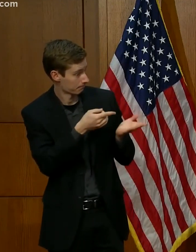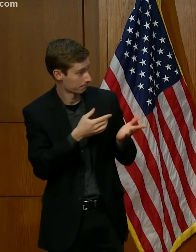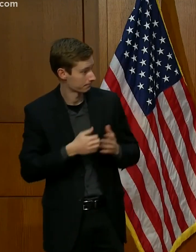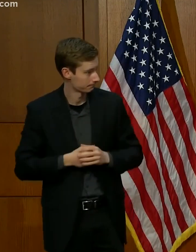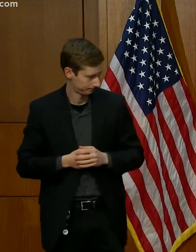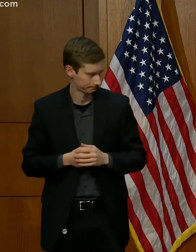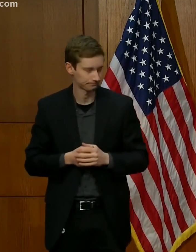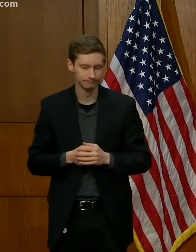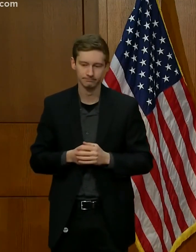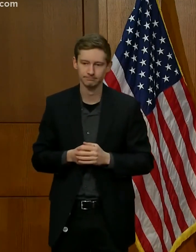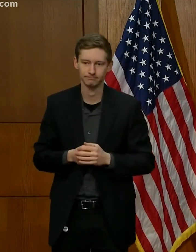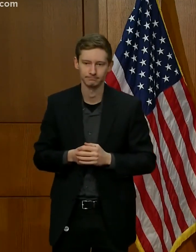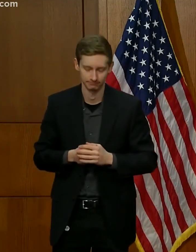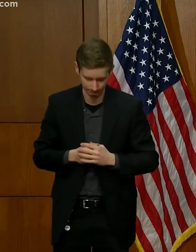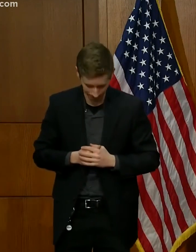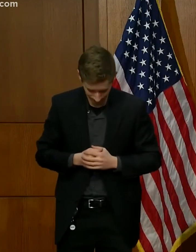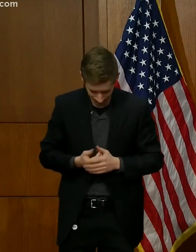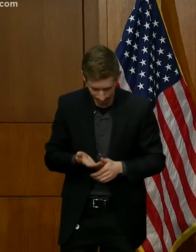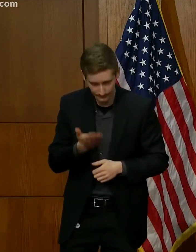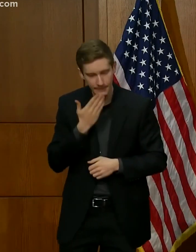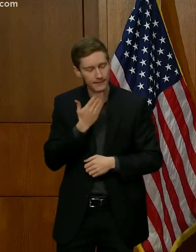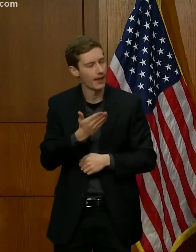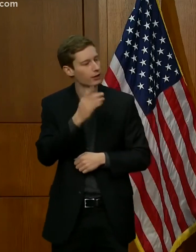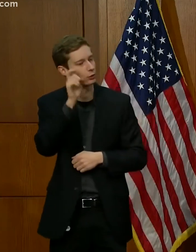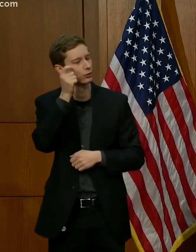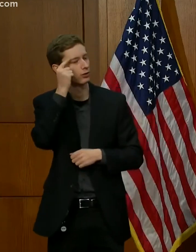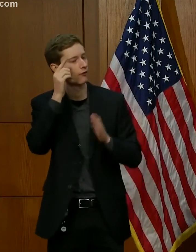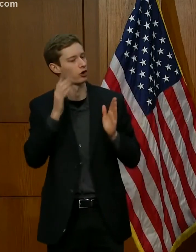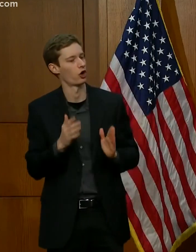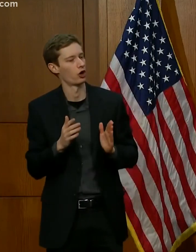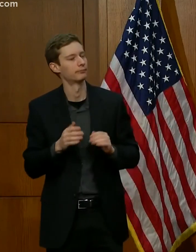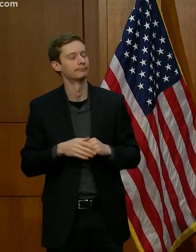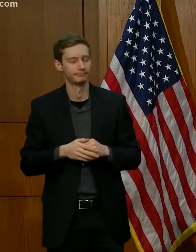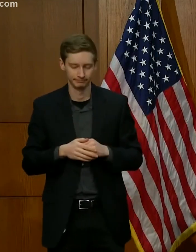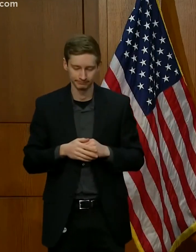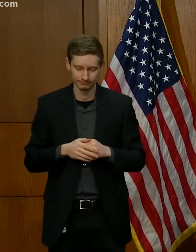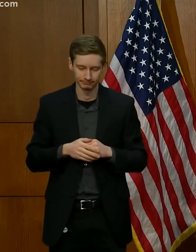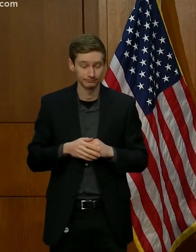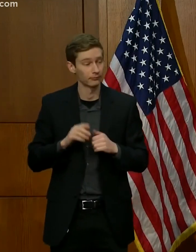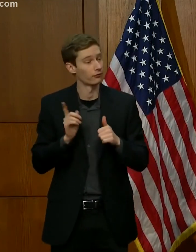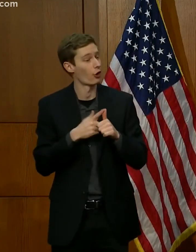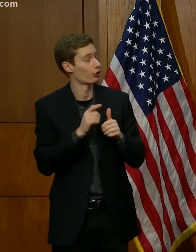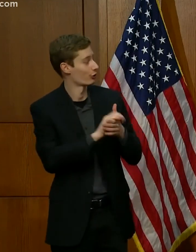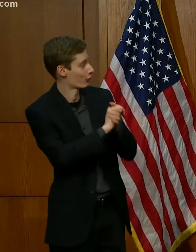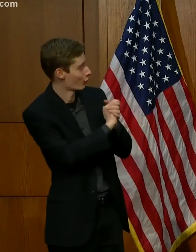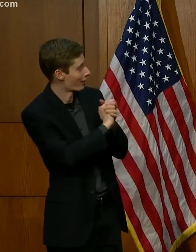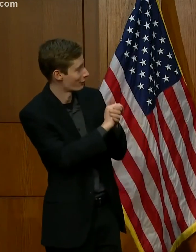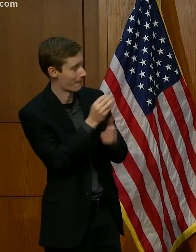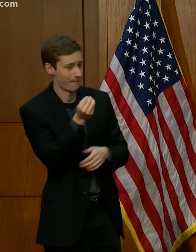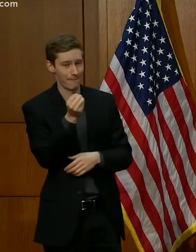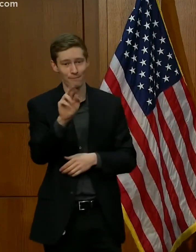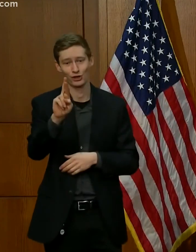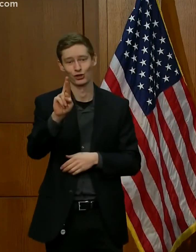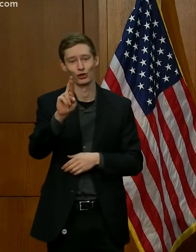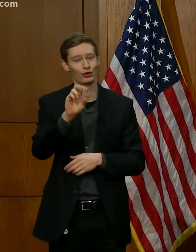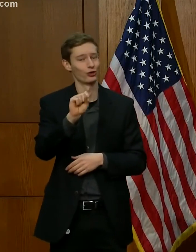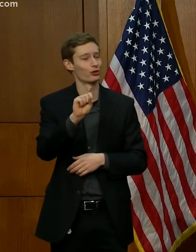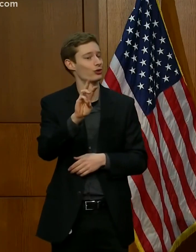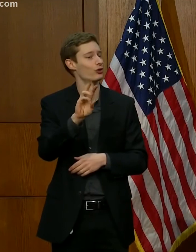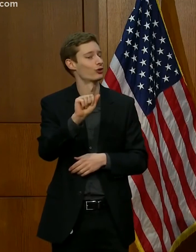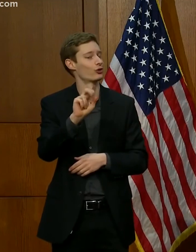you. Thank you, Governor, and thank you for the question. First, I just want to congratulate Mr. Swan on being appointed to the Board of